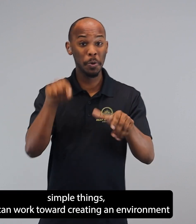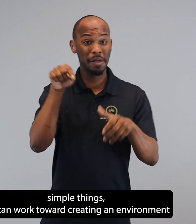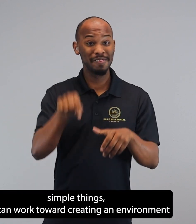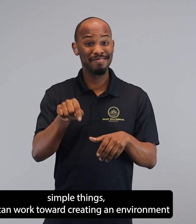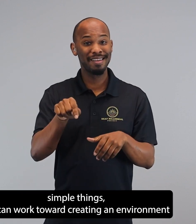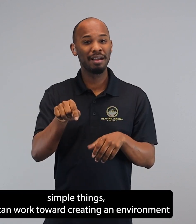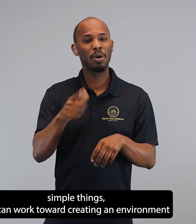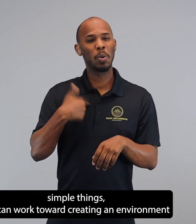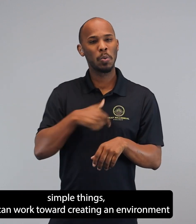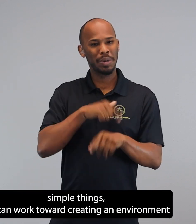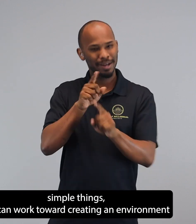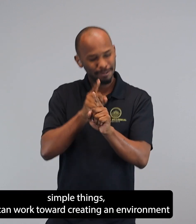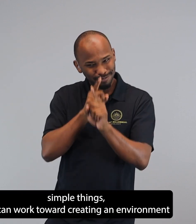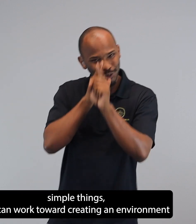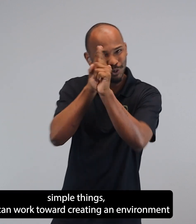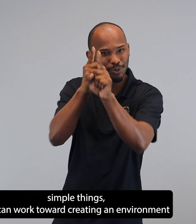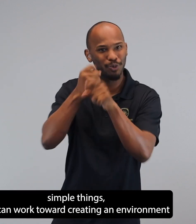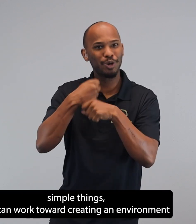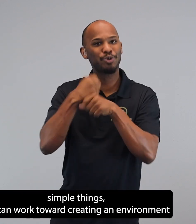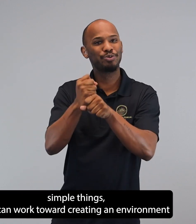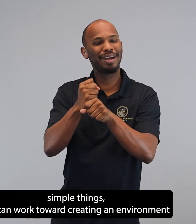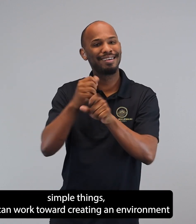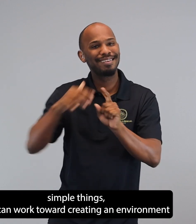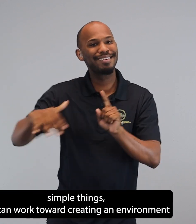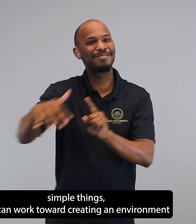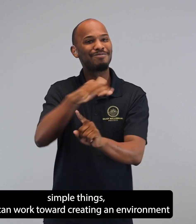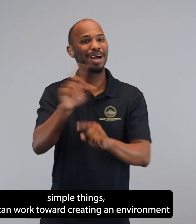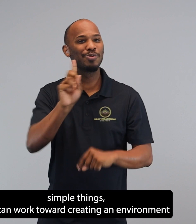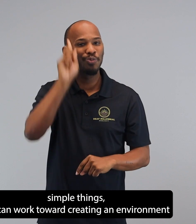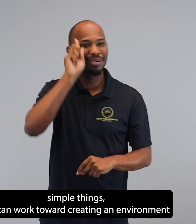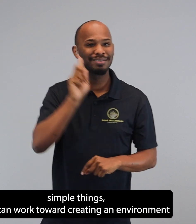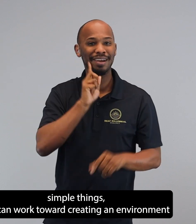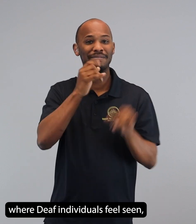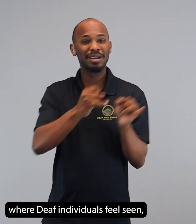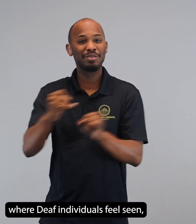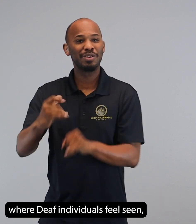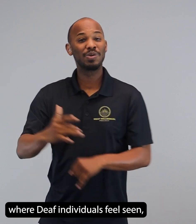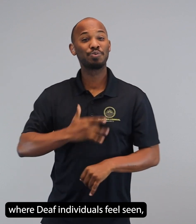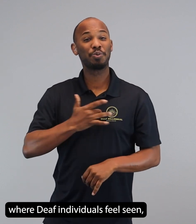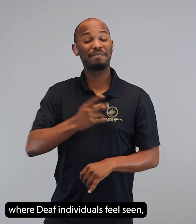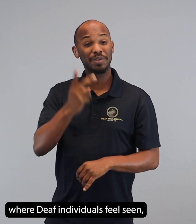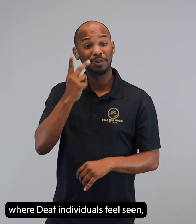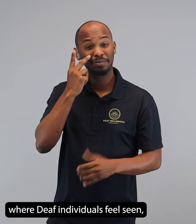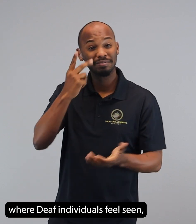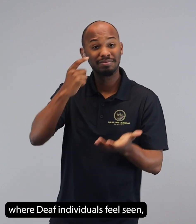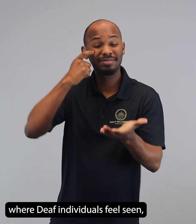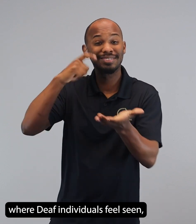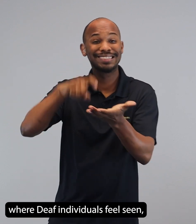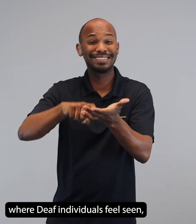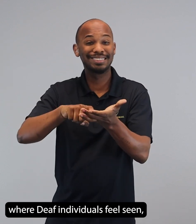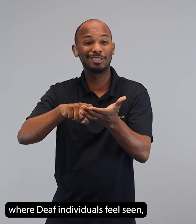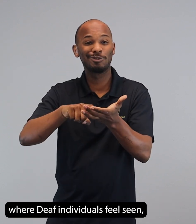By doing these simple things, we can work toward creating an environment where deaf individuals feel seen,